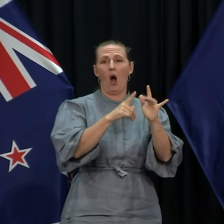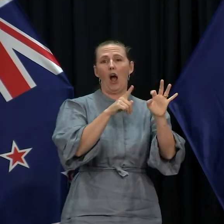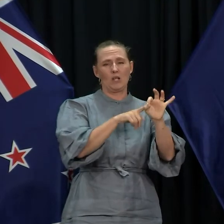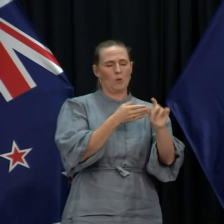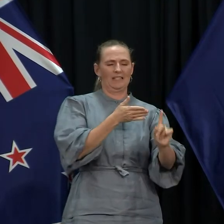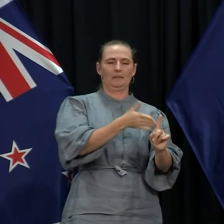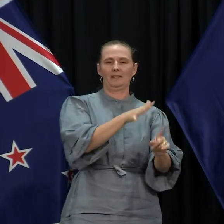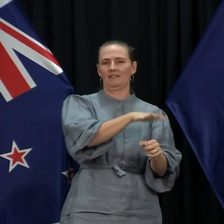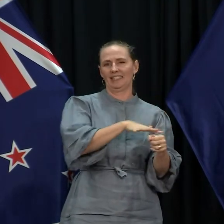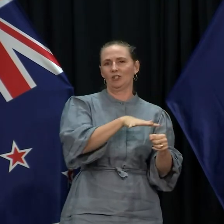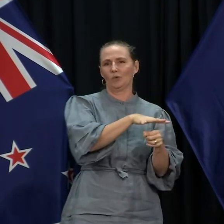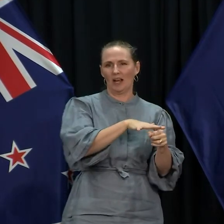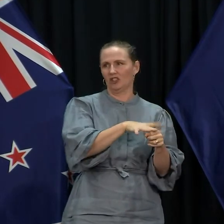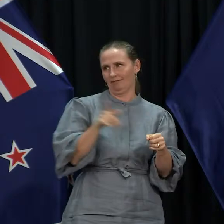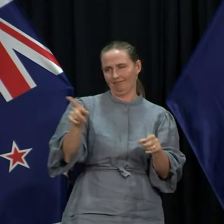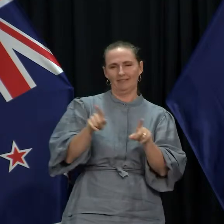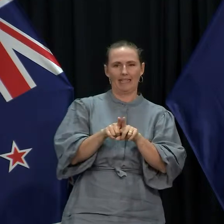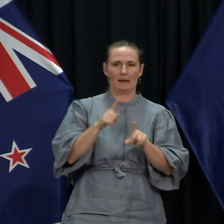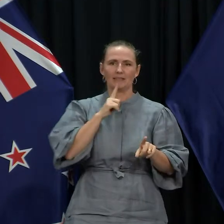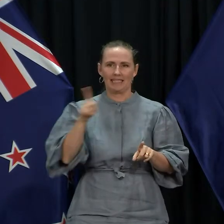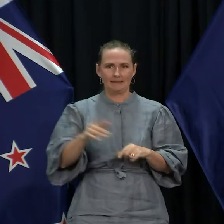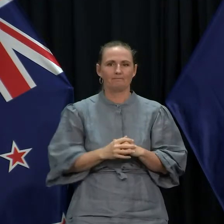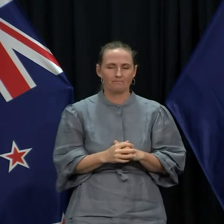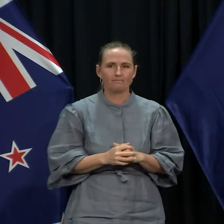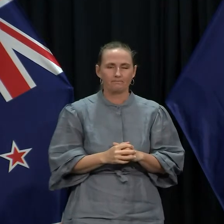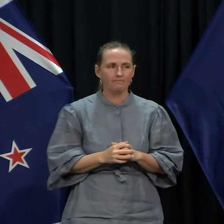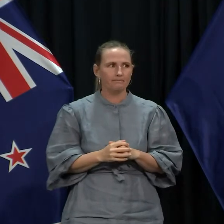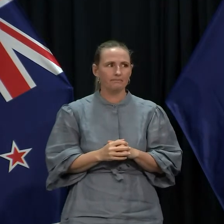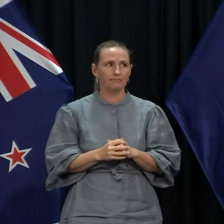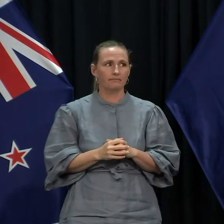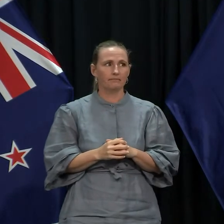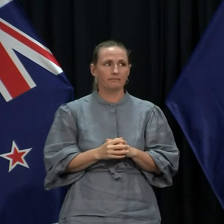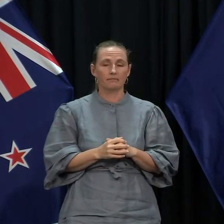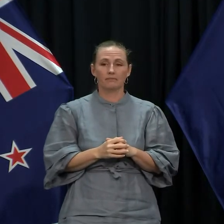specific. And we have given ventilation a lot of,